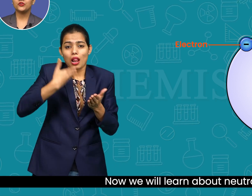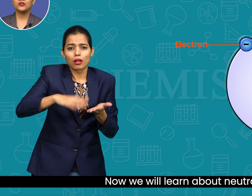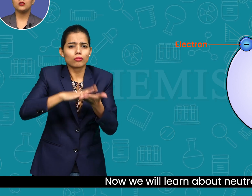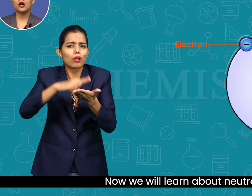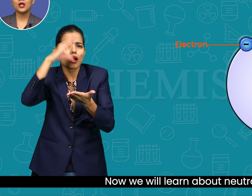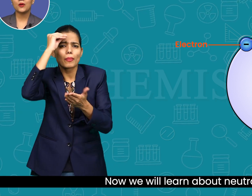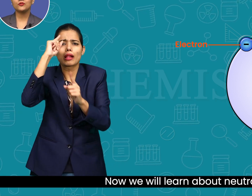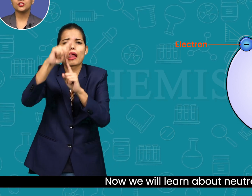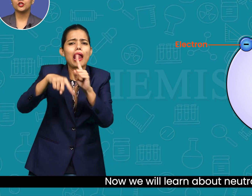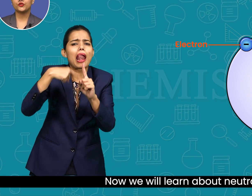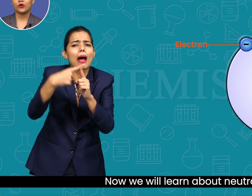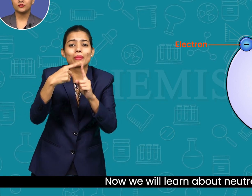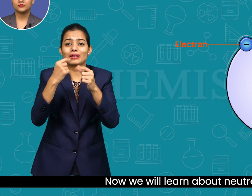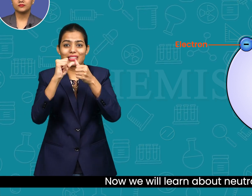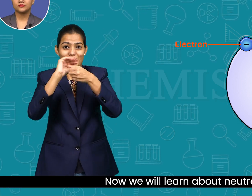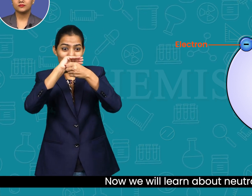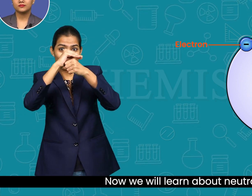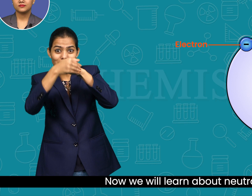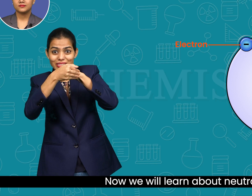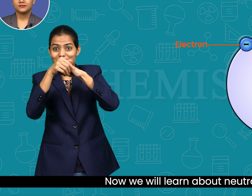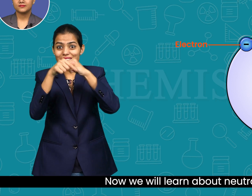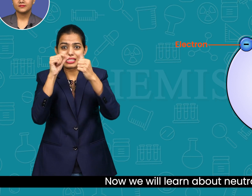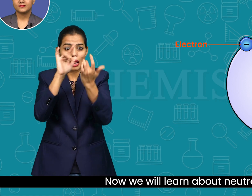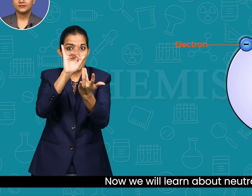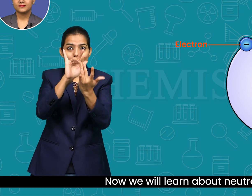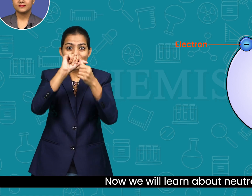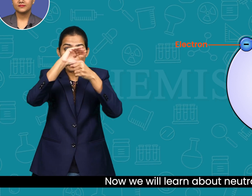Now we will learn about the neutron.